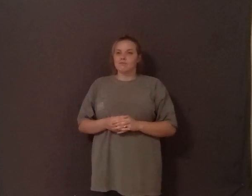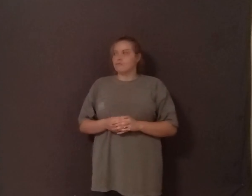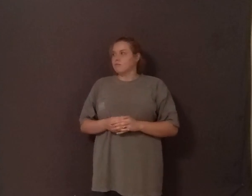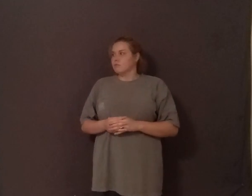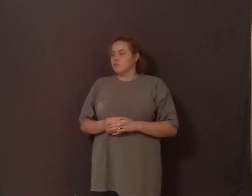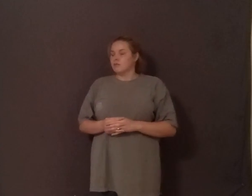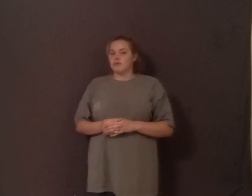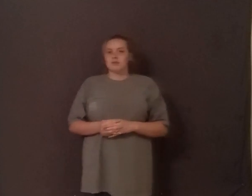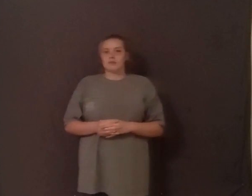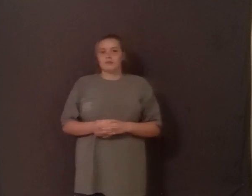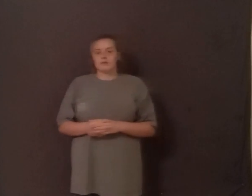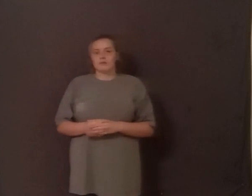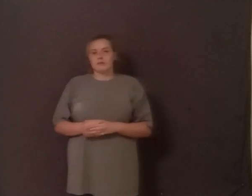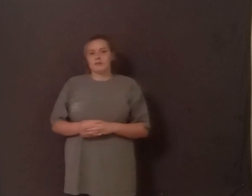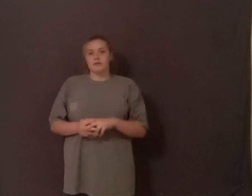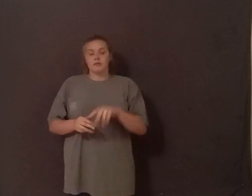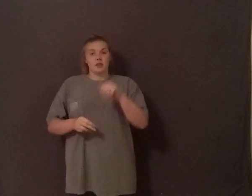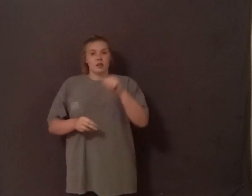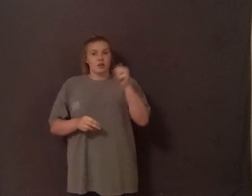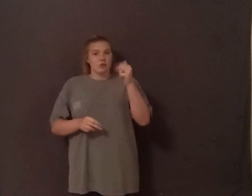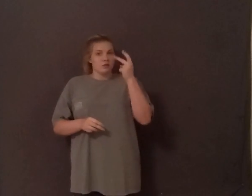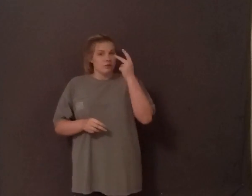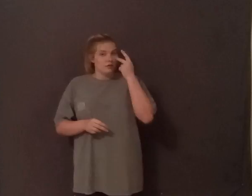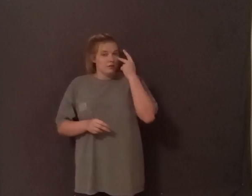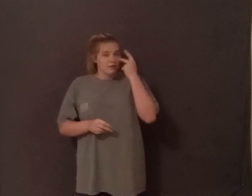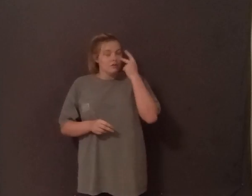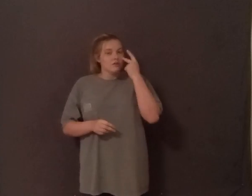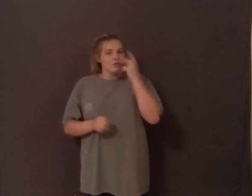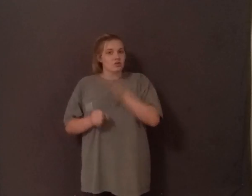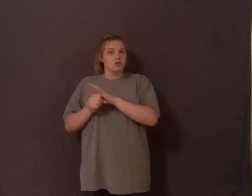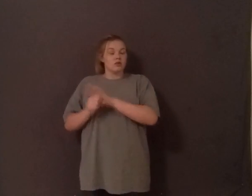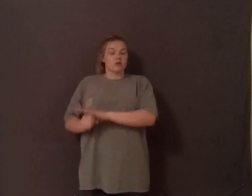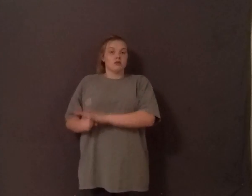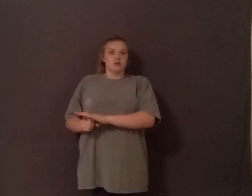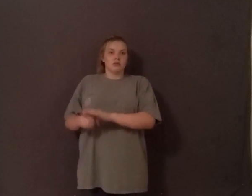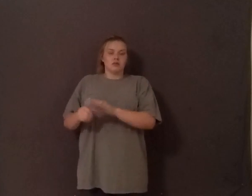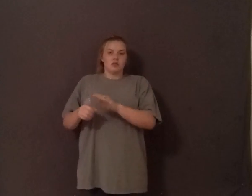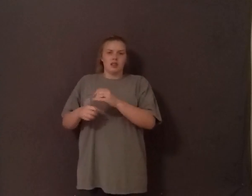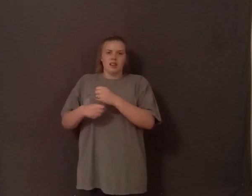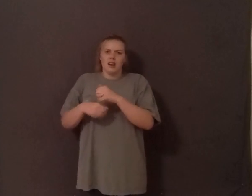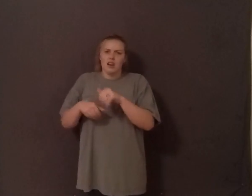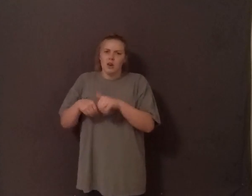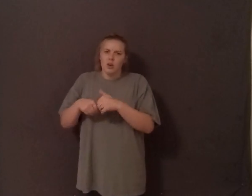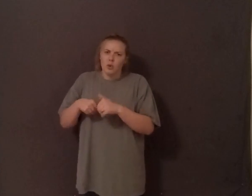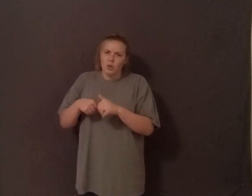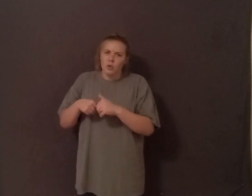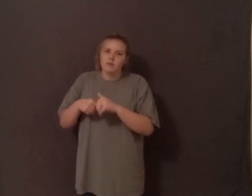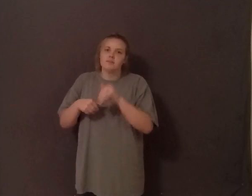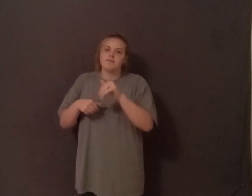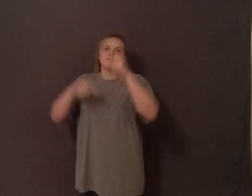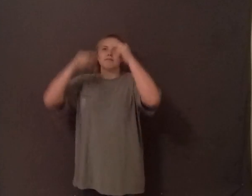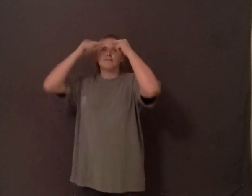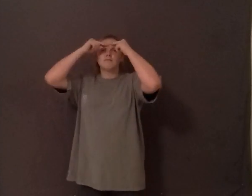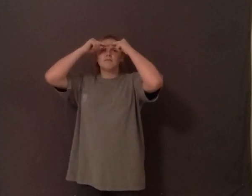Another way to see that your stress is created by your thoughts is if you look. So maybe you think your job is stressful. But in any moment that